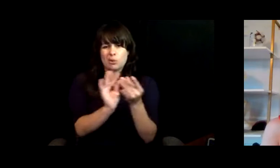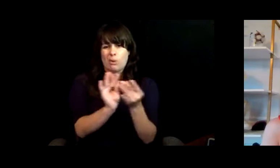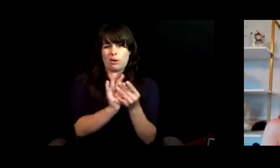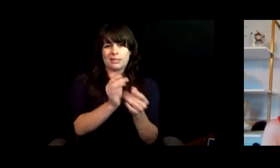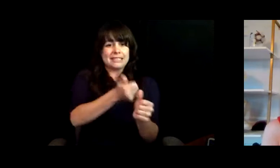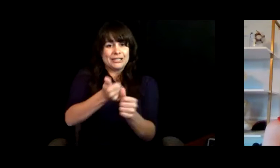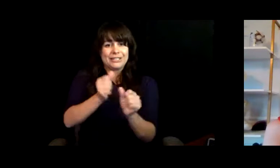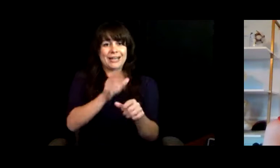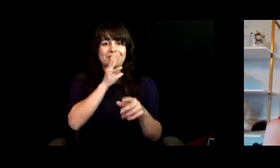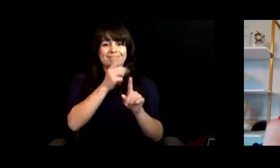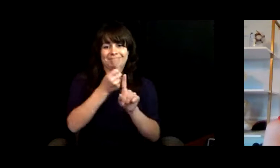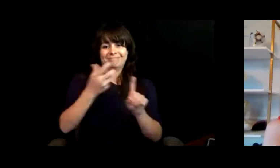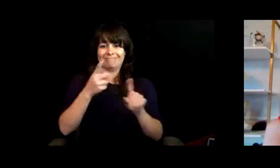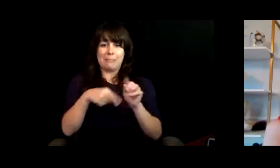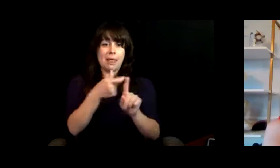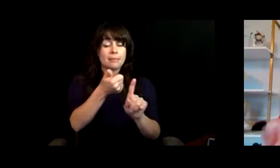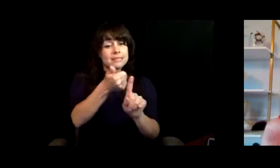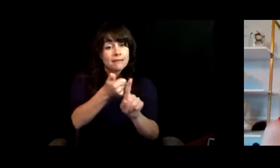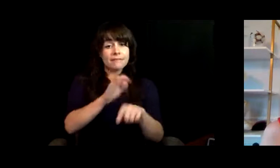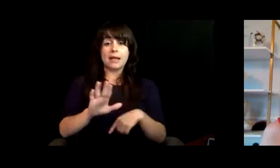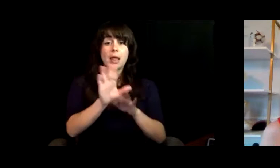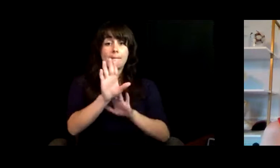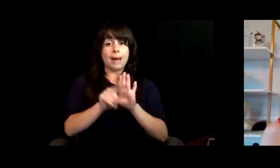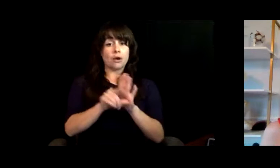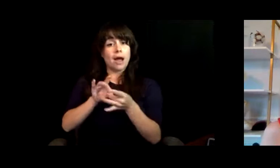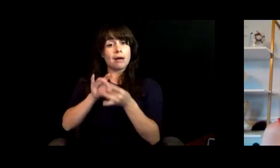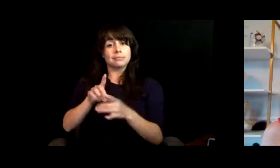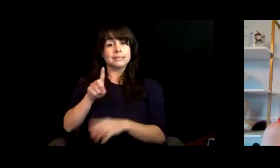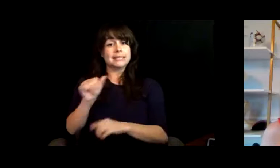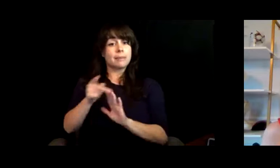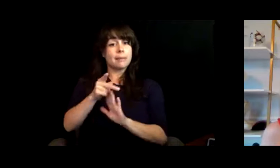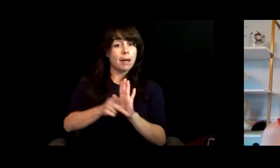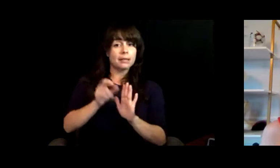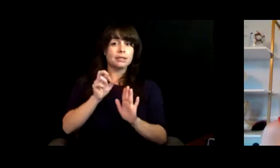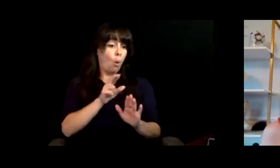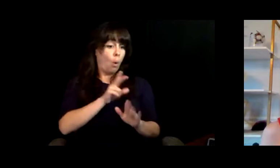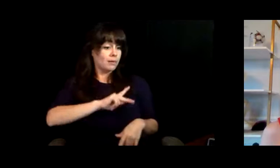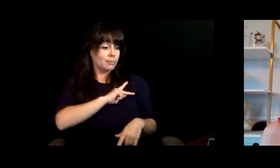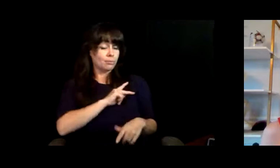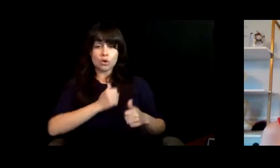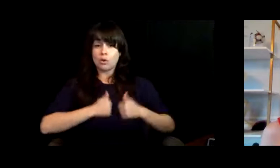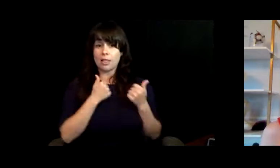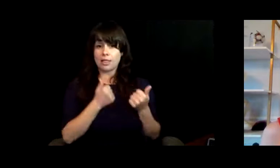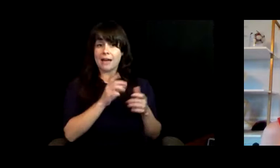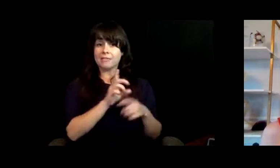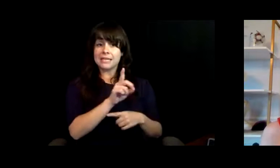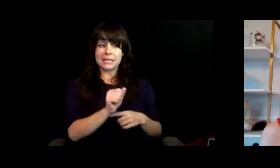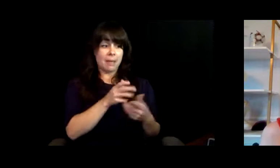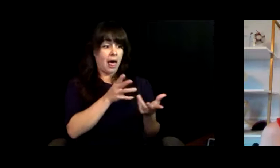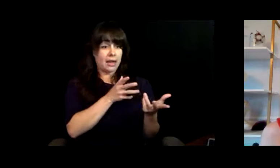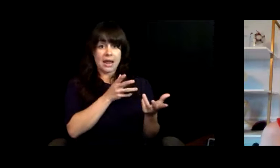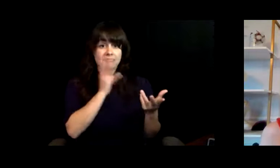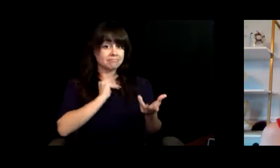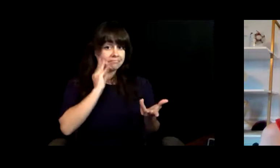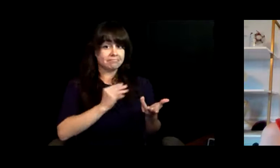any background in disability policy they have or disability issues in their personal life. Then we'll move on to some questions we shared